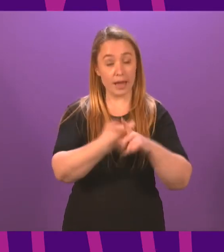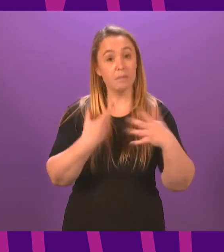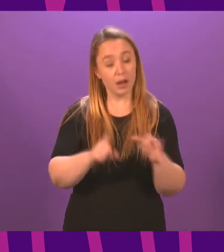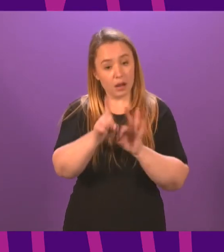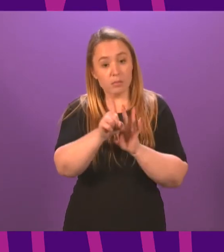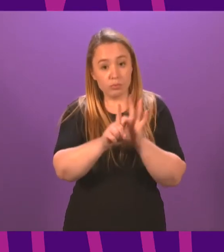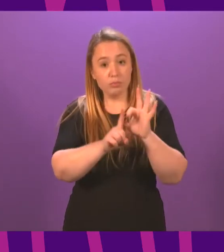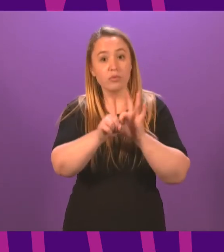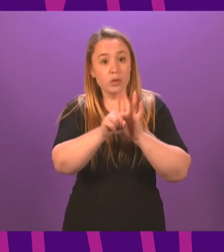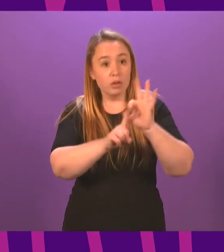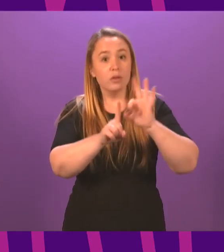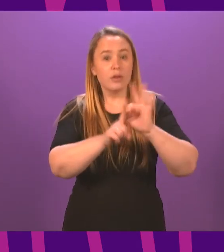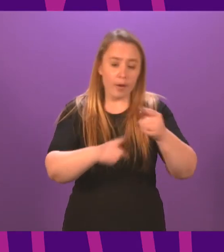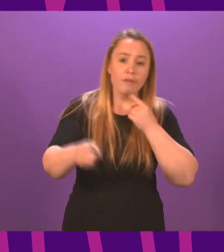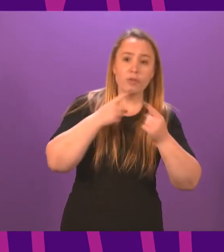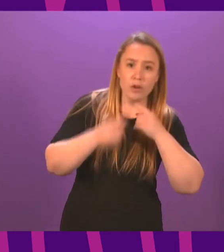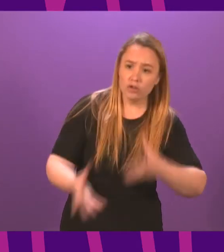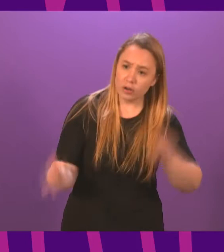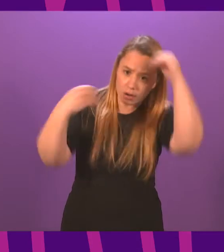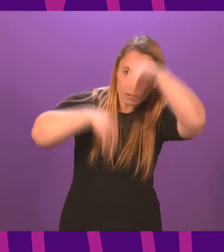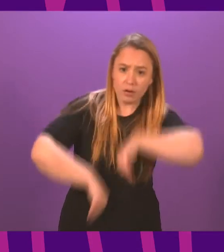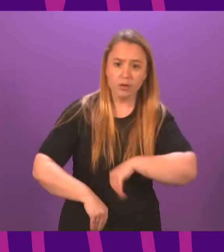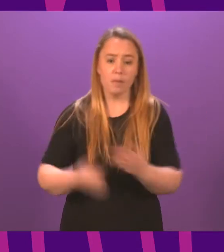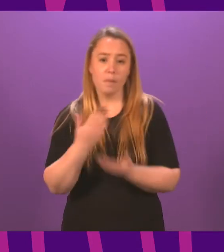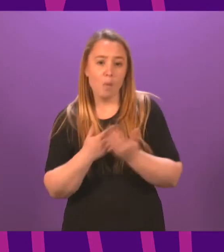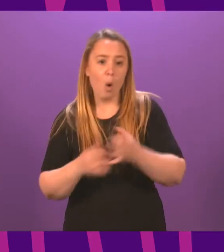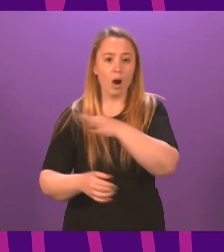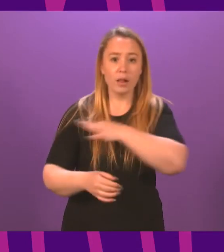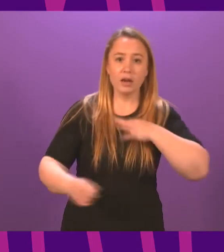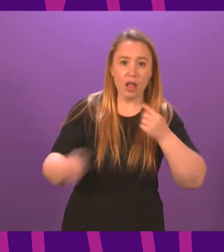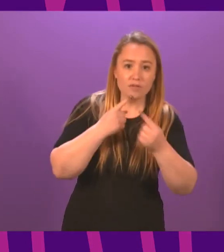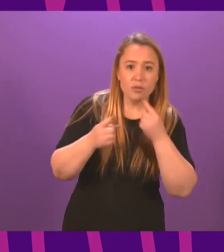better informed by clinical information and experience. We are lucky that